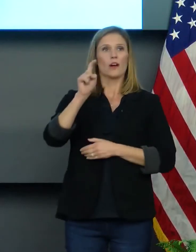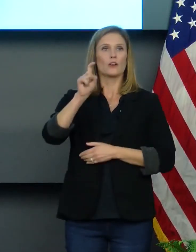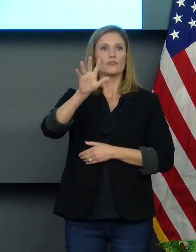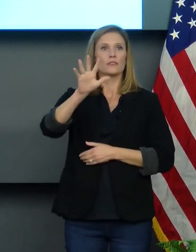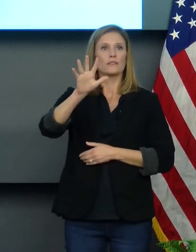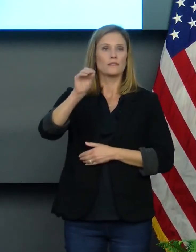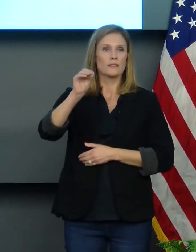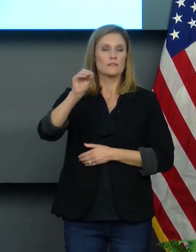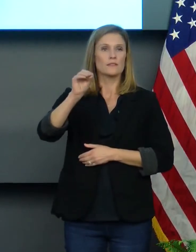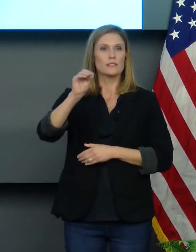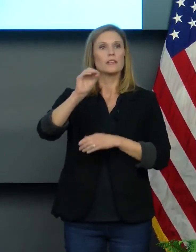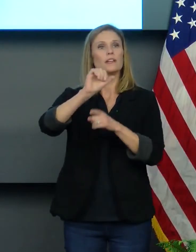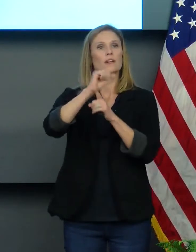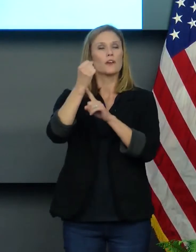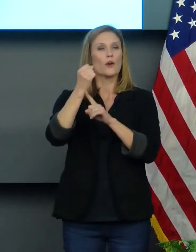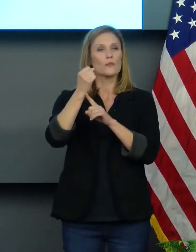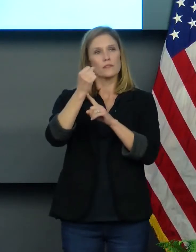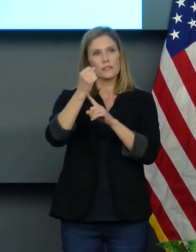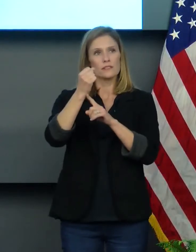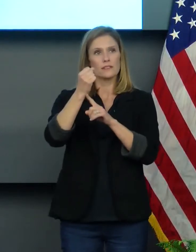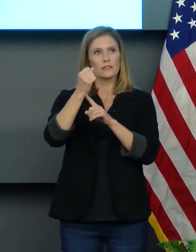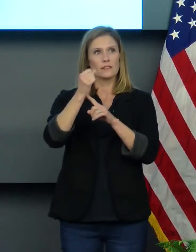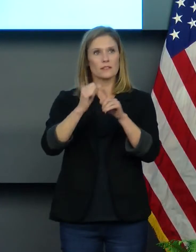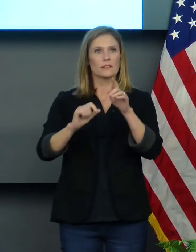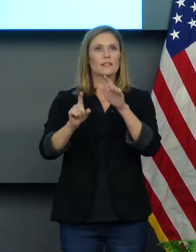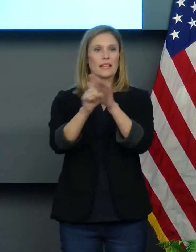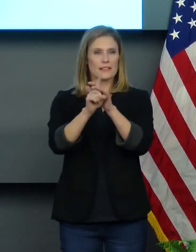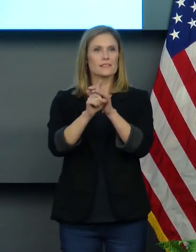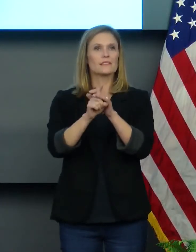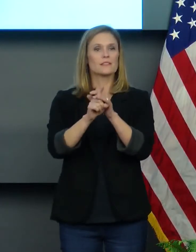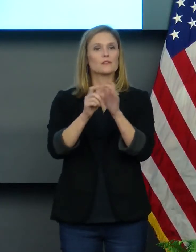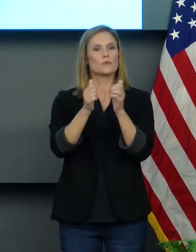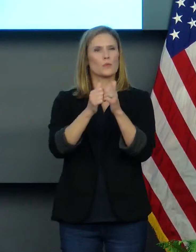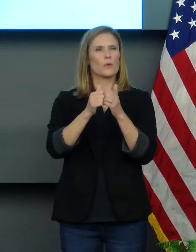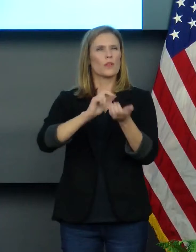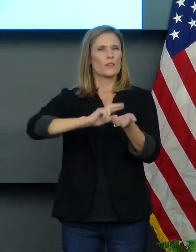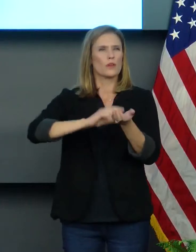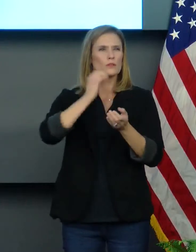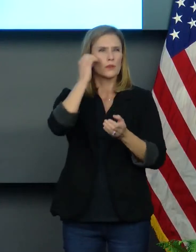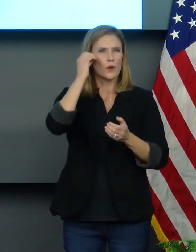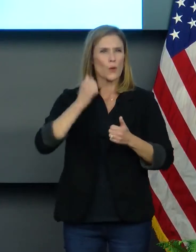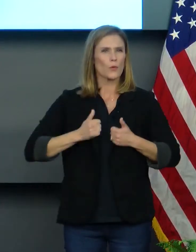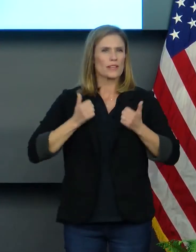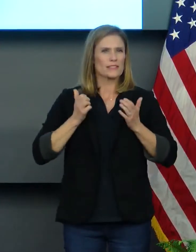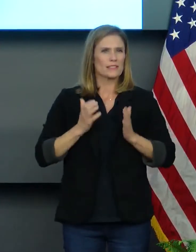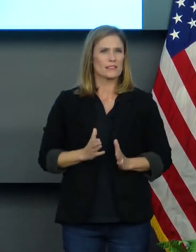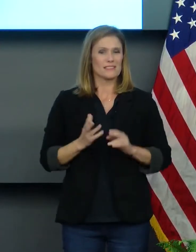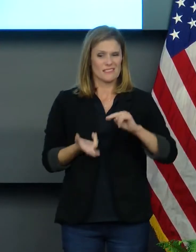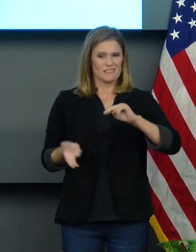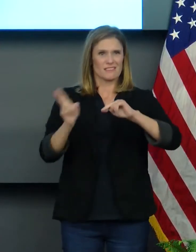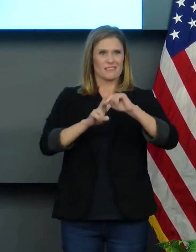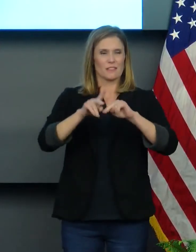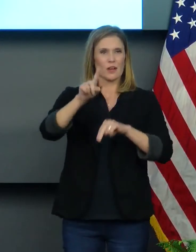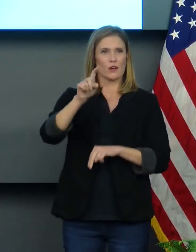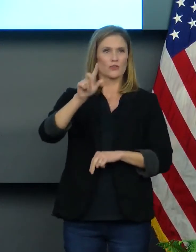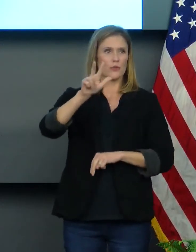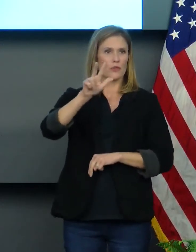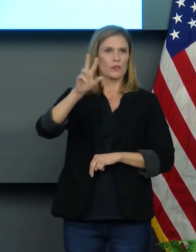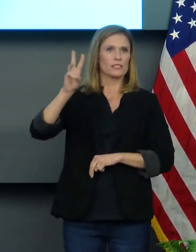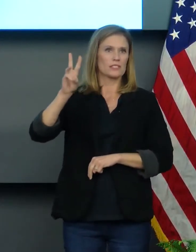150 cases of COVID-19 amongst nursing home residents. That's up from 136 the week